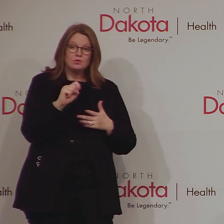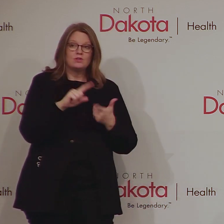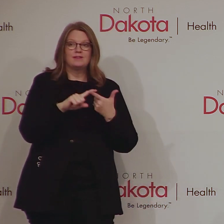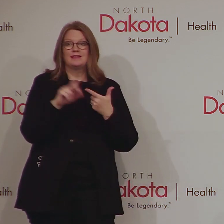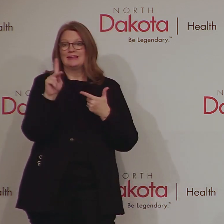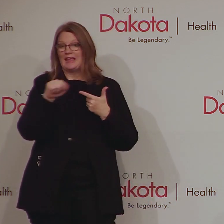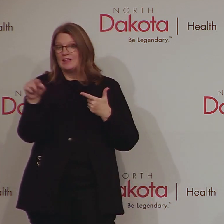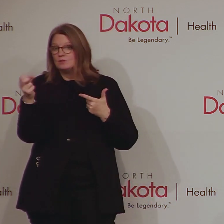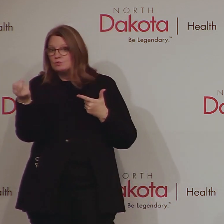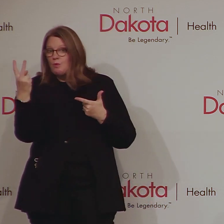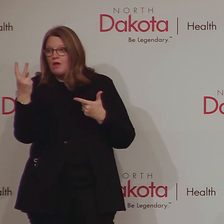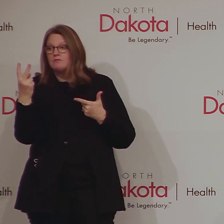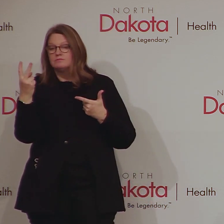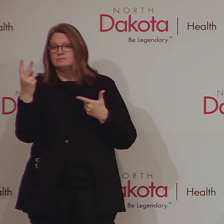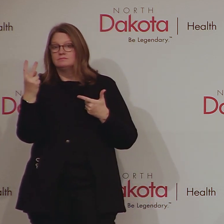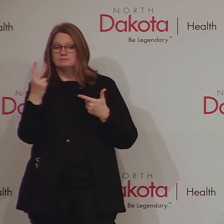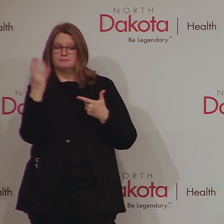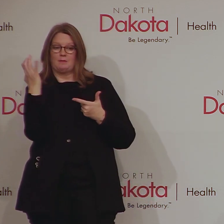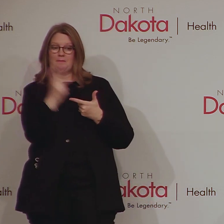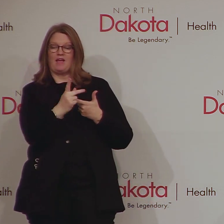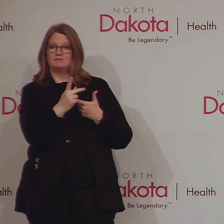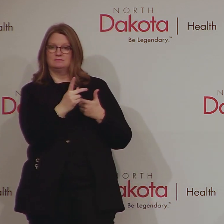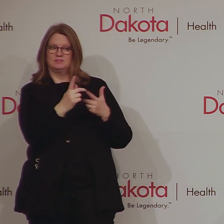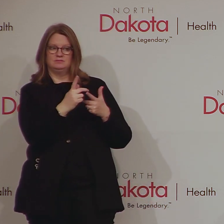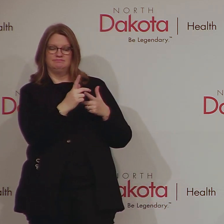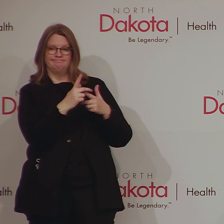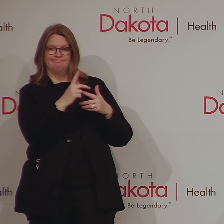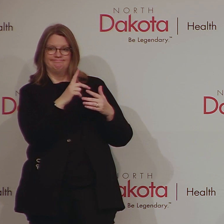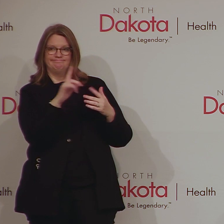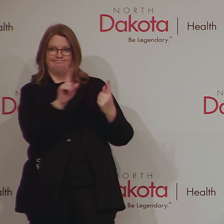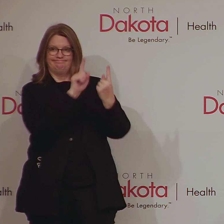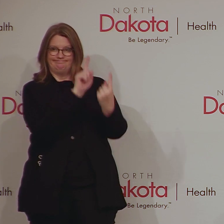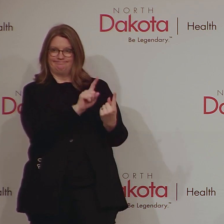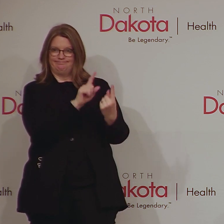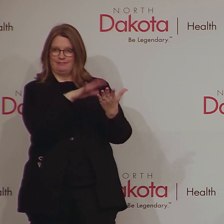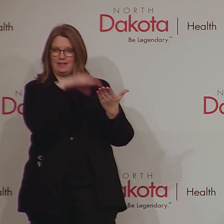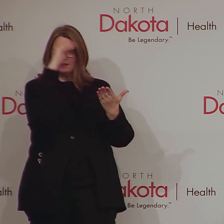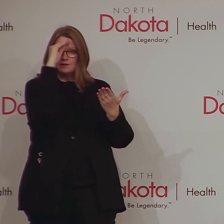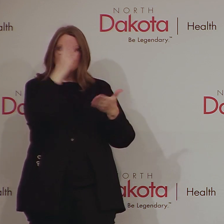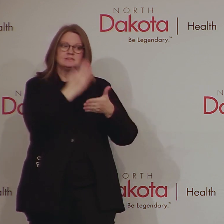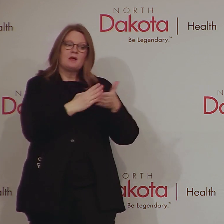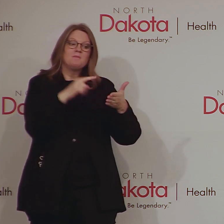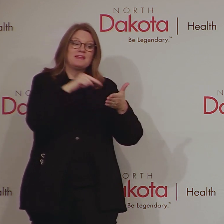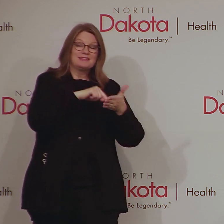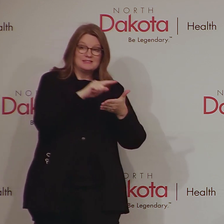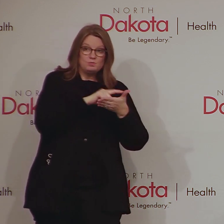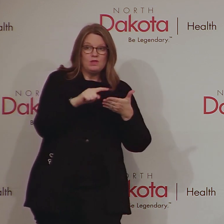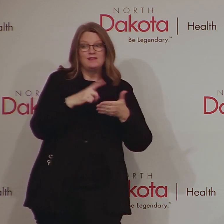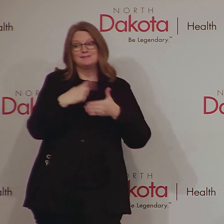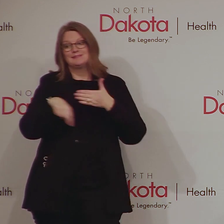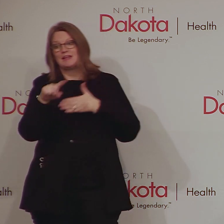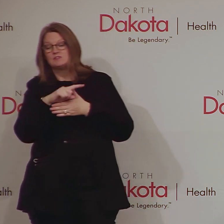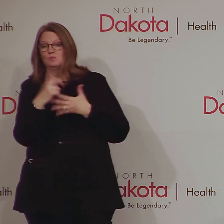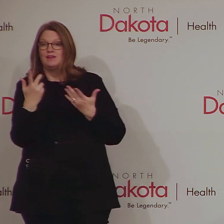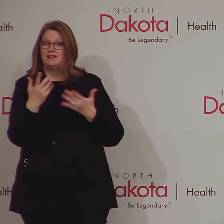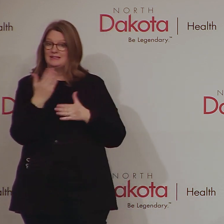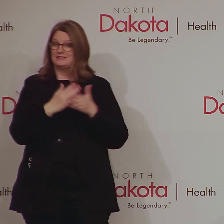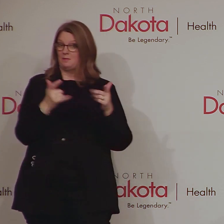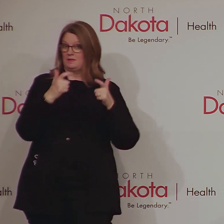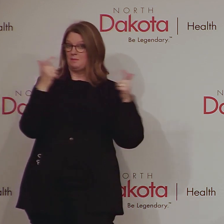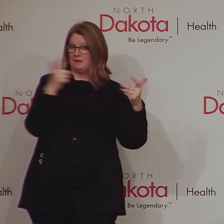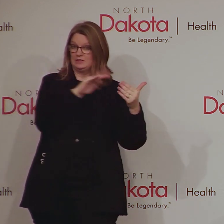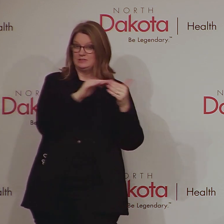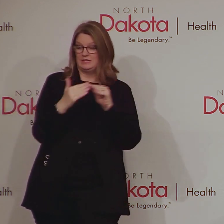are returning this month to in-person learning, some of those next week, some of those in our largest metro areas. So we